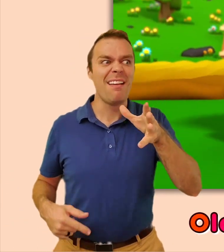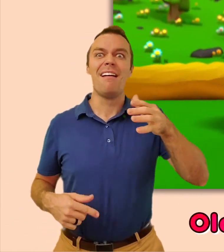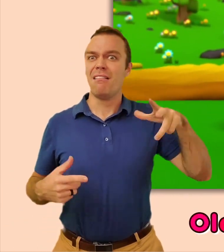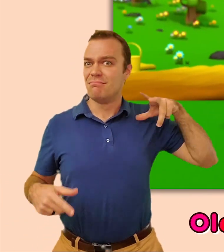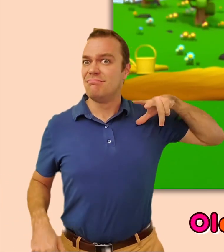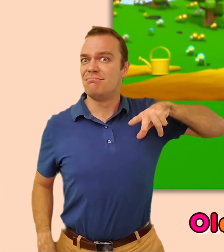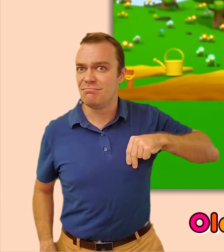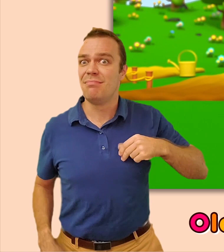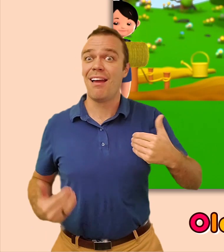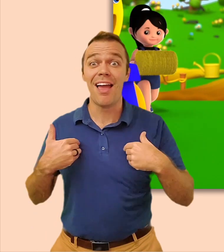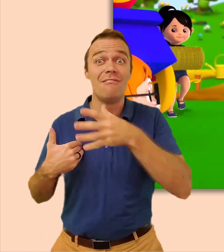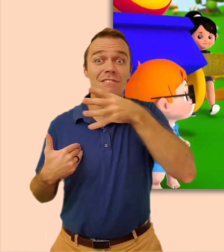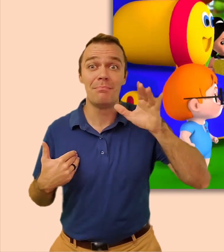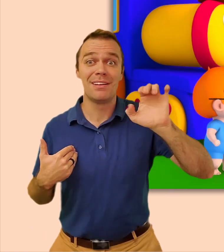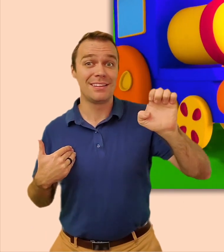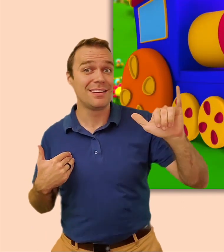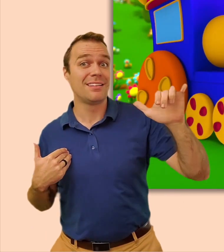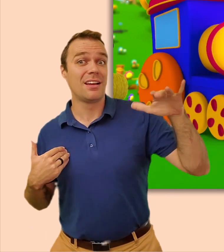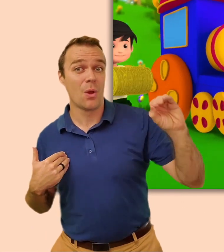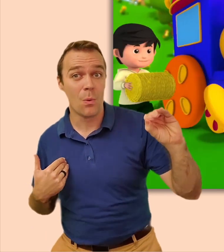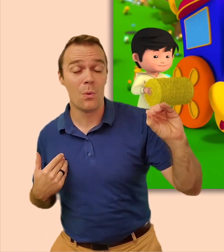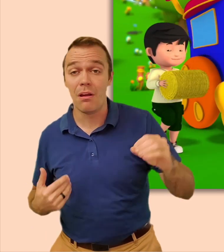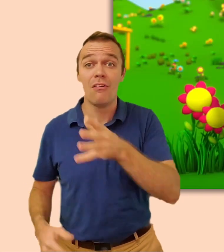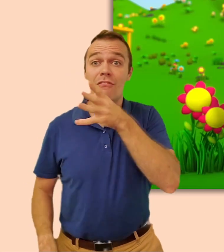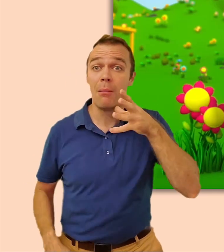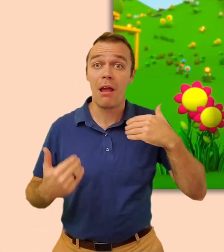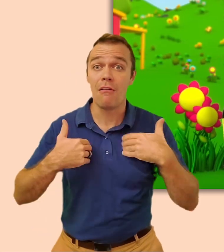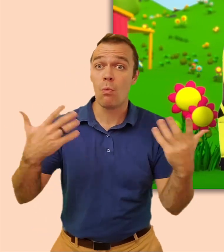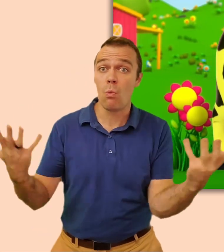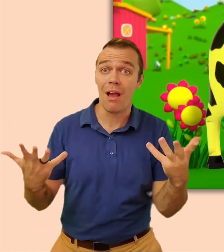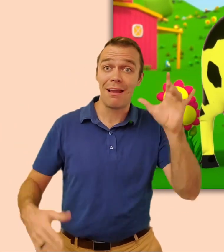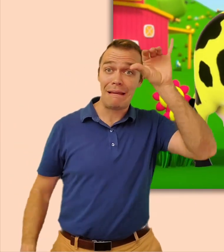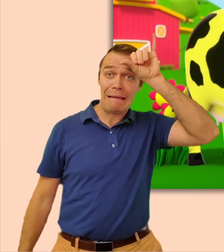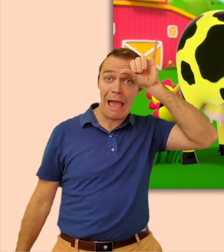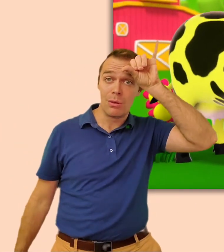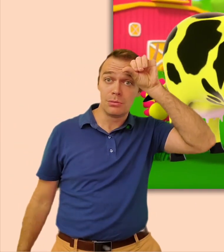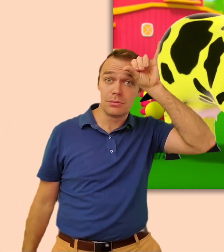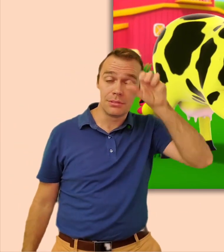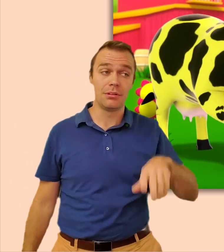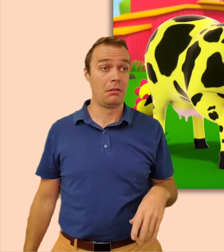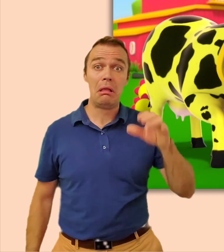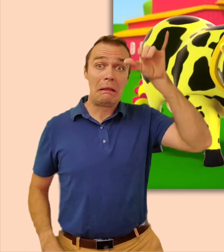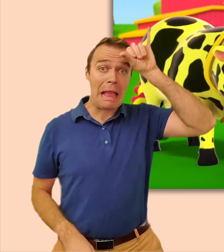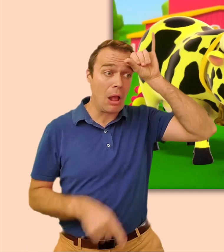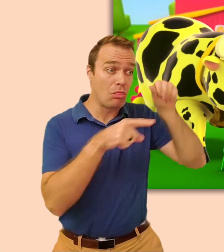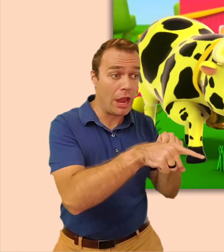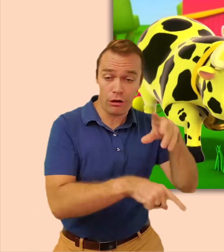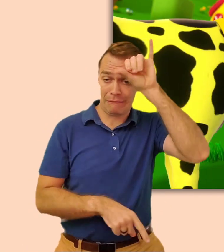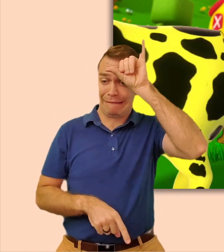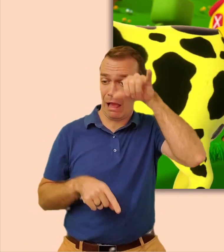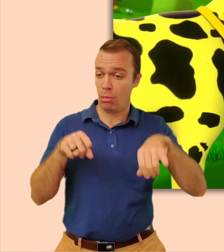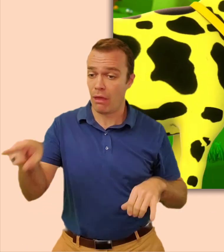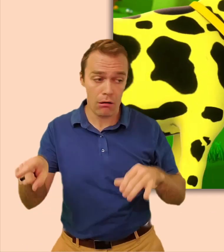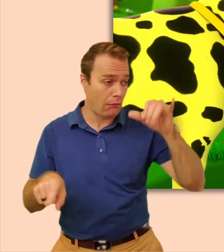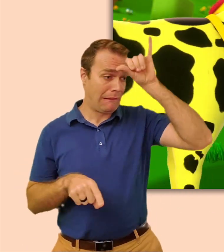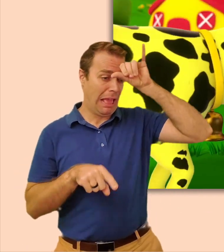Old MacDonald had a farm, E-I-E-I-O. And on his farm he had some cows, E-I-E-I-O.